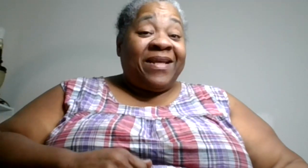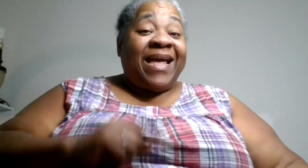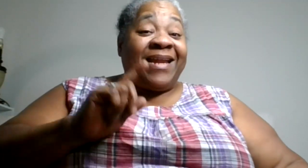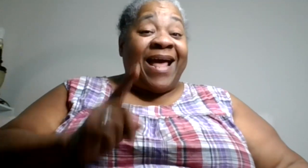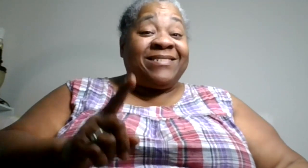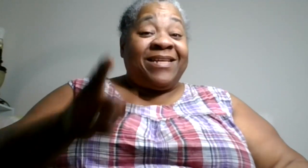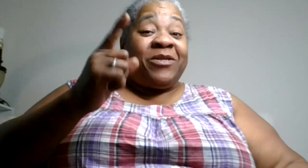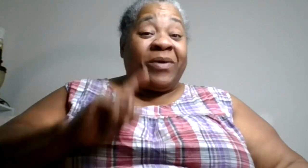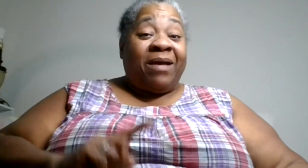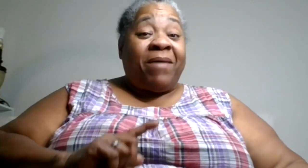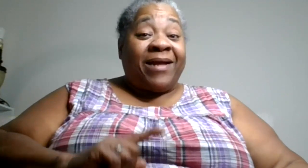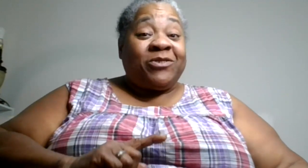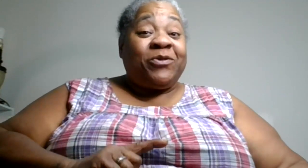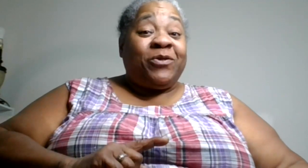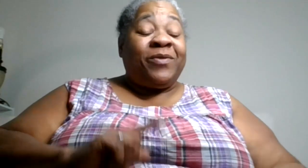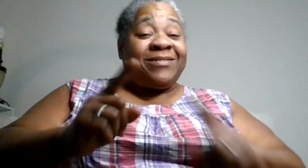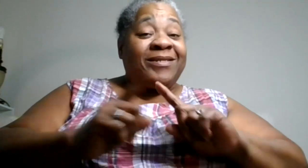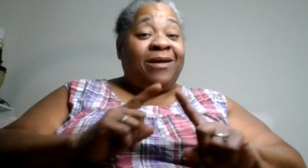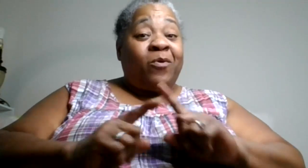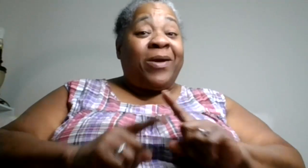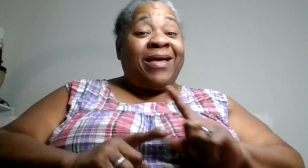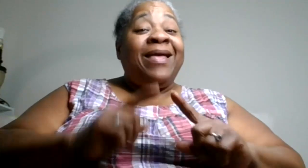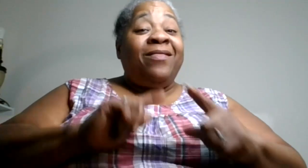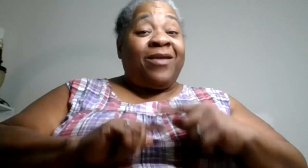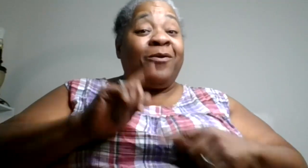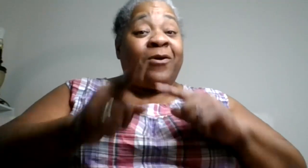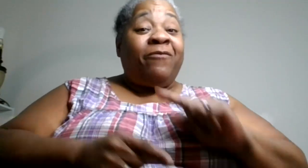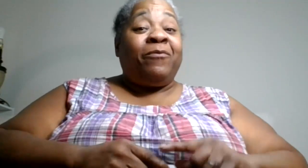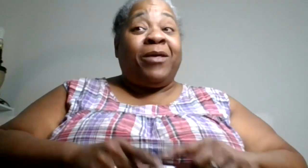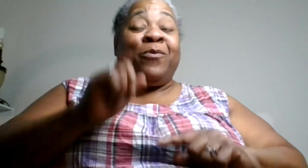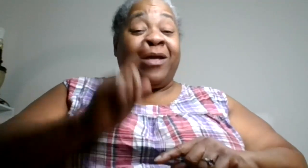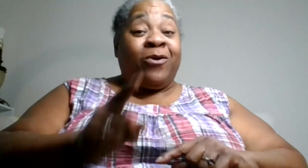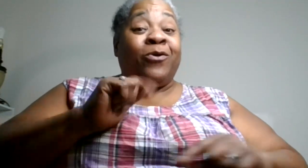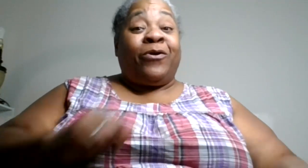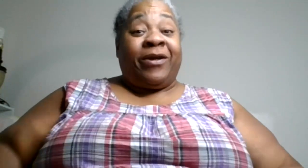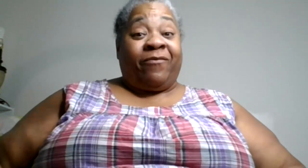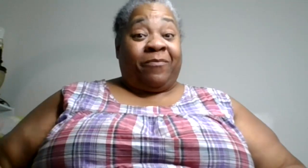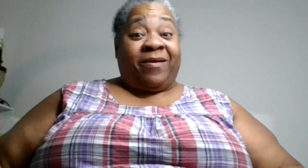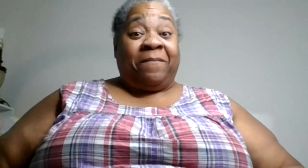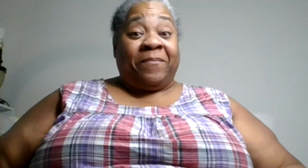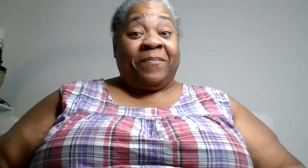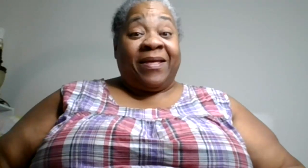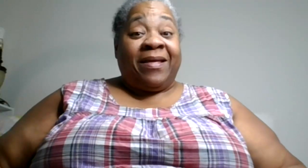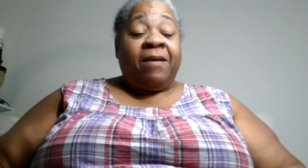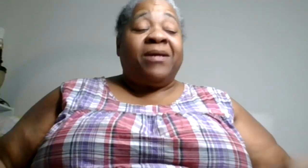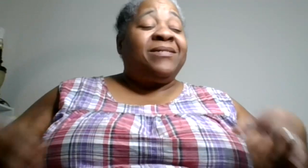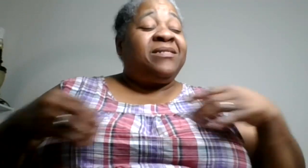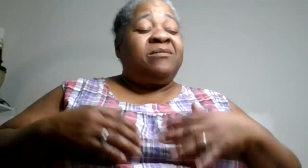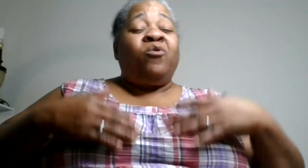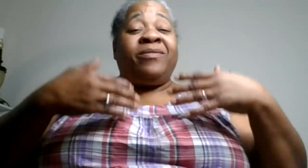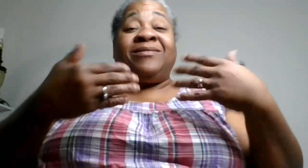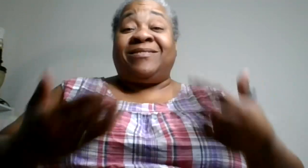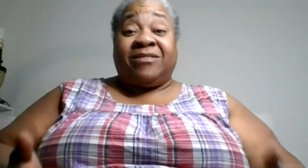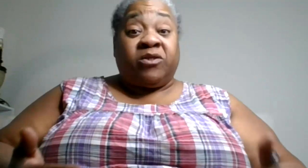and as they're doing it back to you, that's a double way. They're learning from you and you're learning from them. Because it's more than just doing